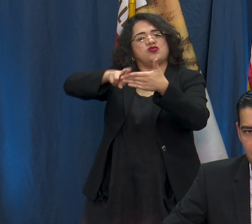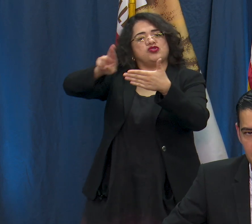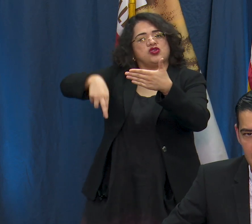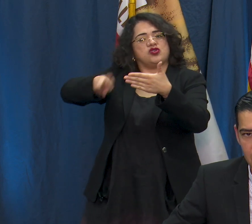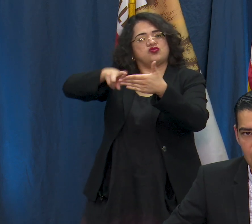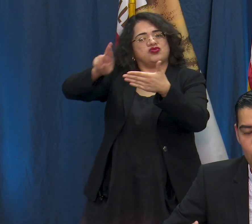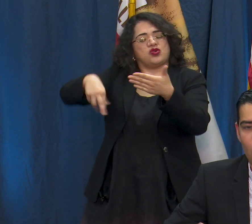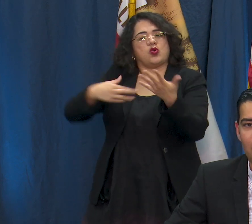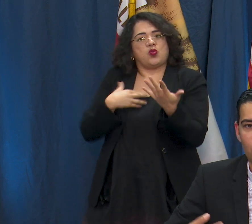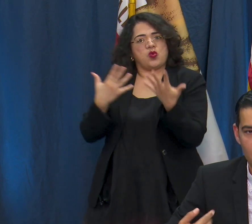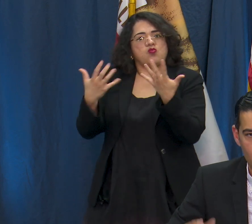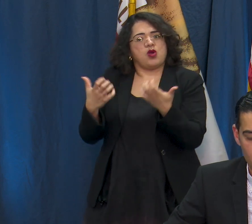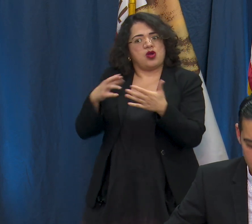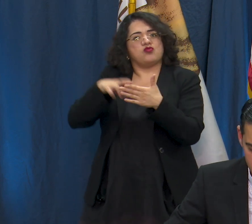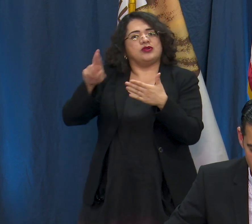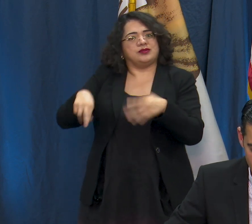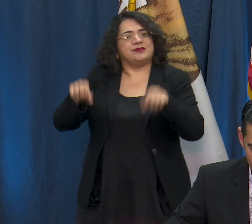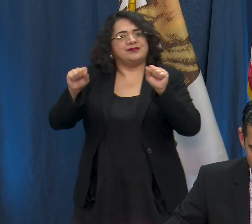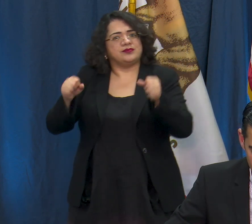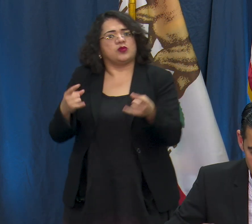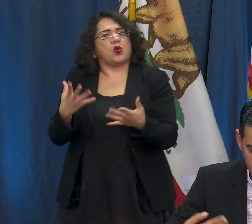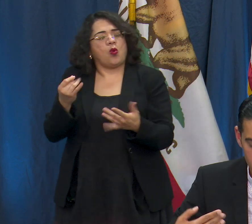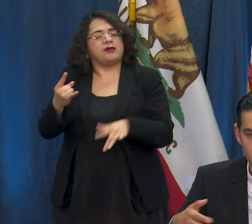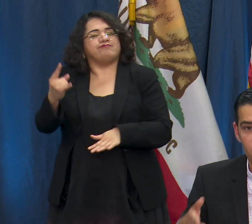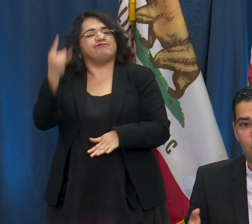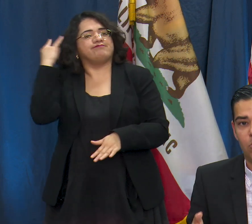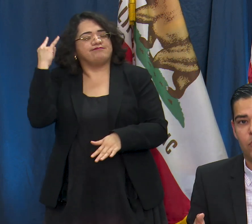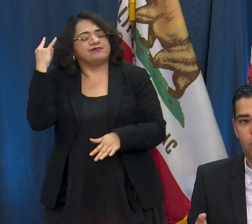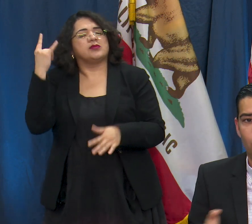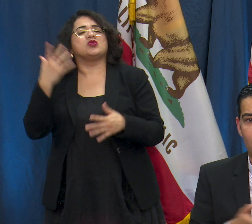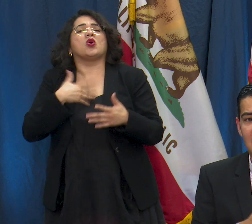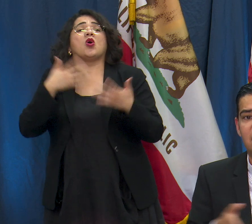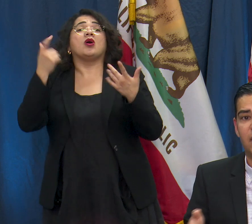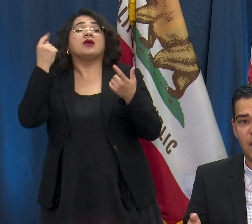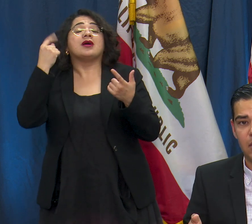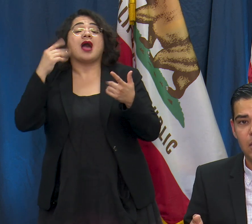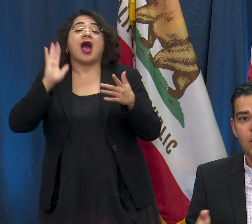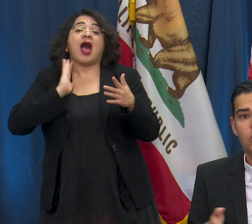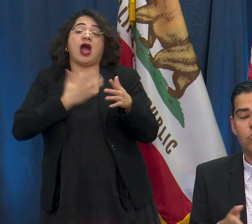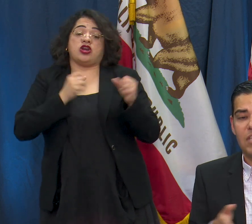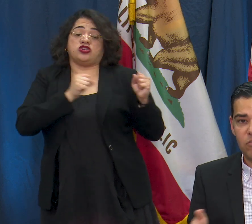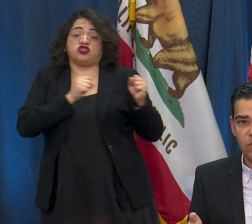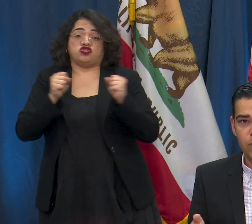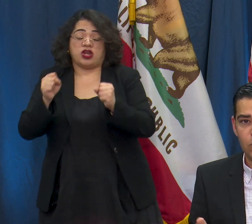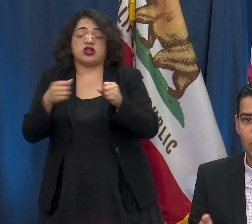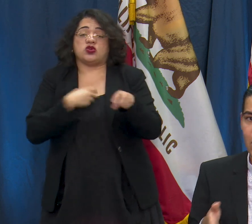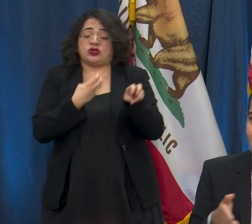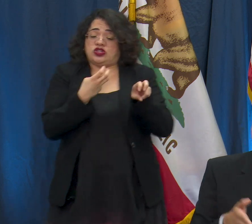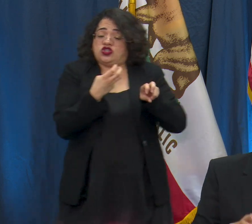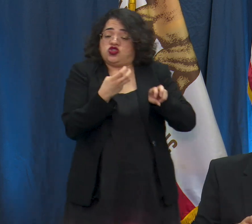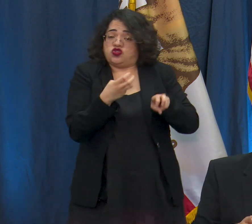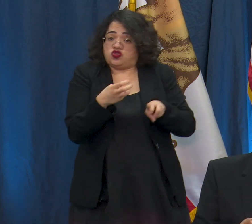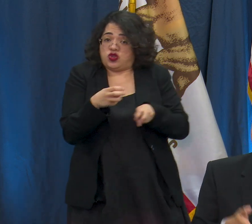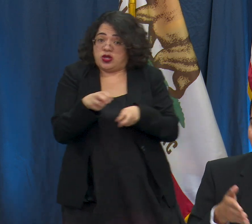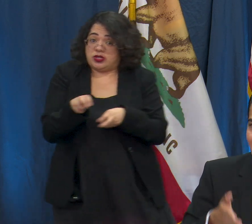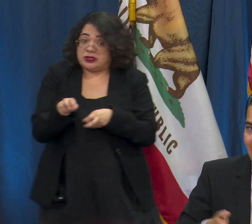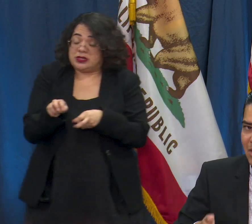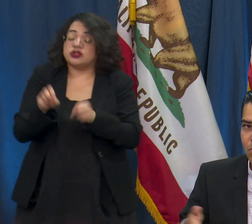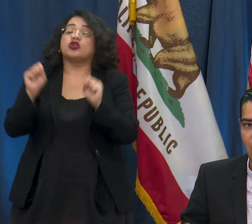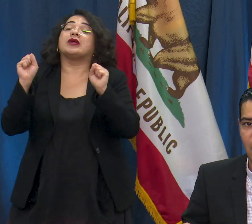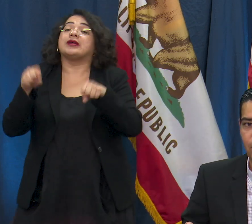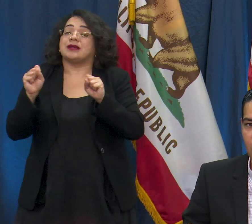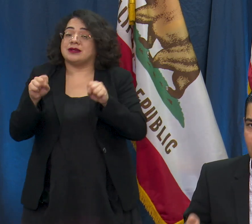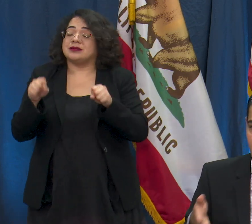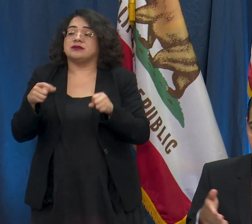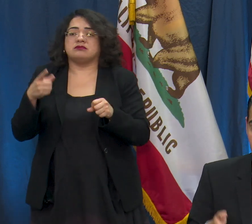that to happen again. And we want to make sure that we're doing this the right way. So I'm just sharing with you, we're easing in to testing folks that are not symptomatic, but it's going to